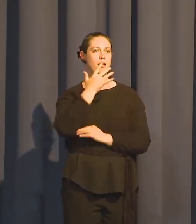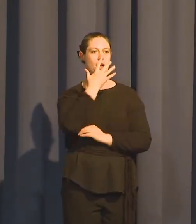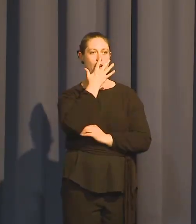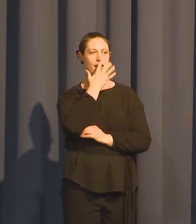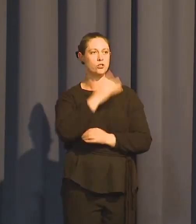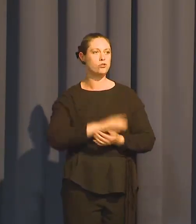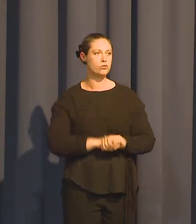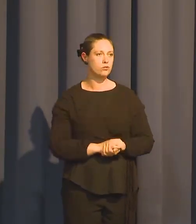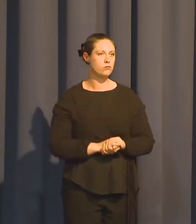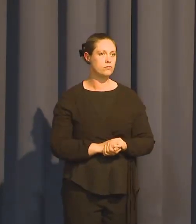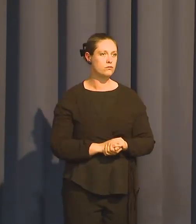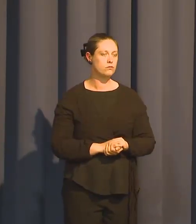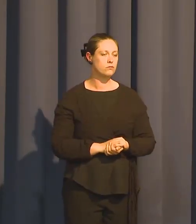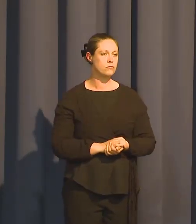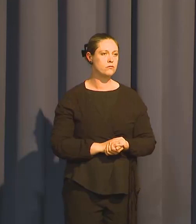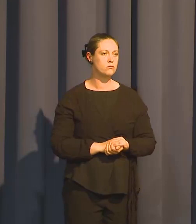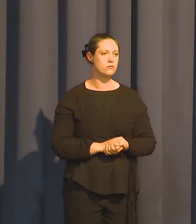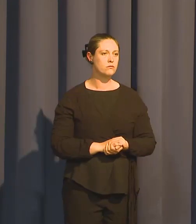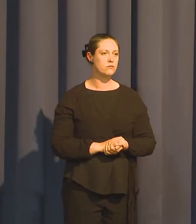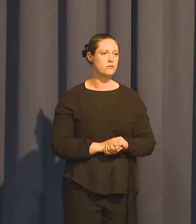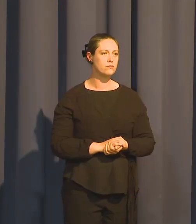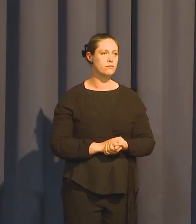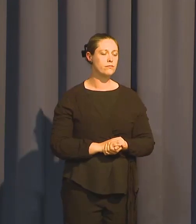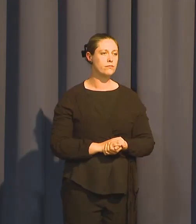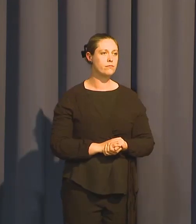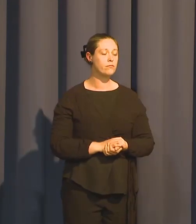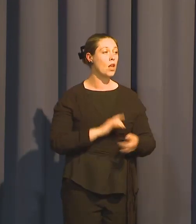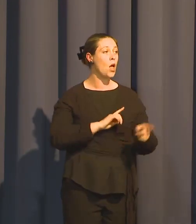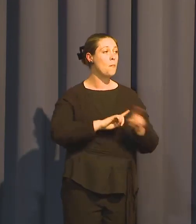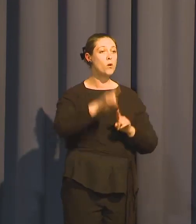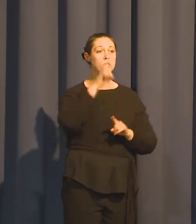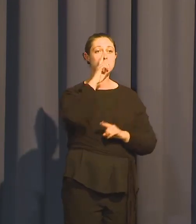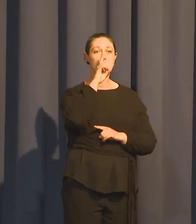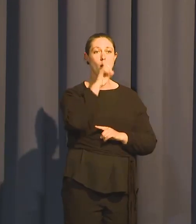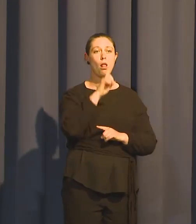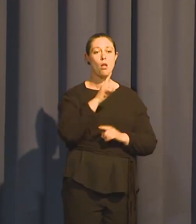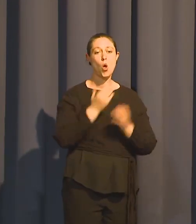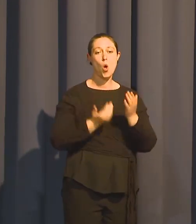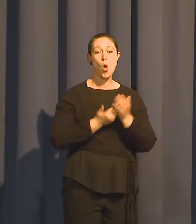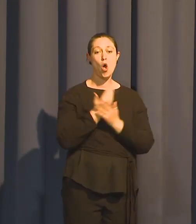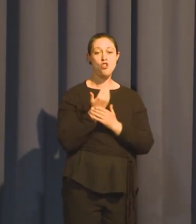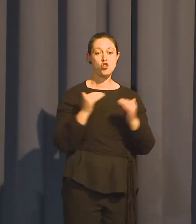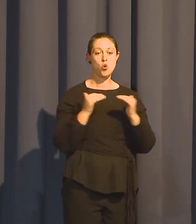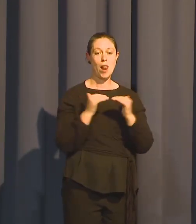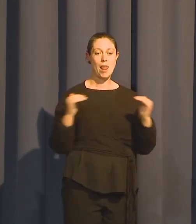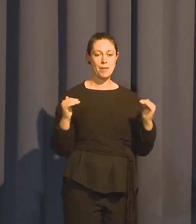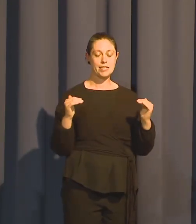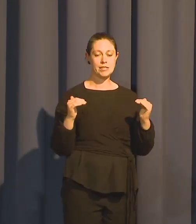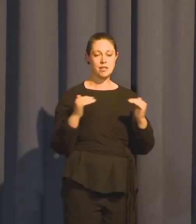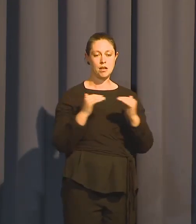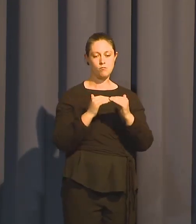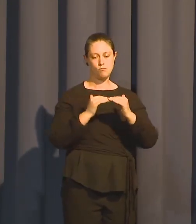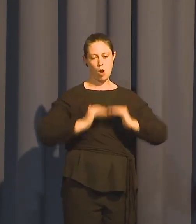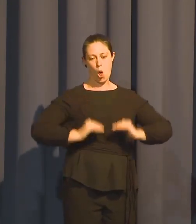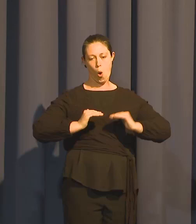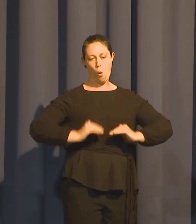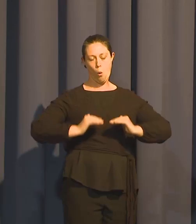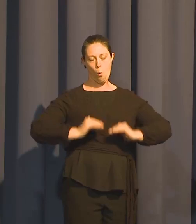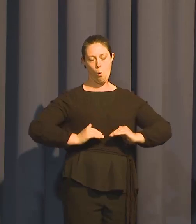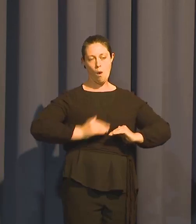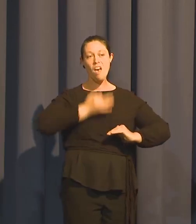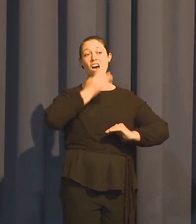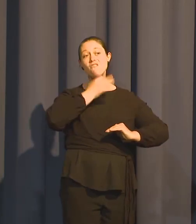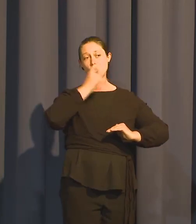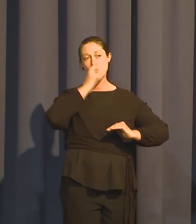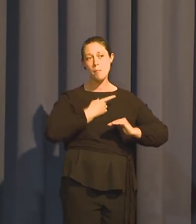So what we've got is most people are well below that new threshold, a small number above the new